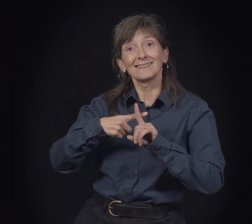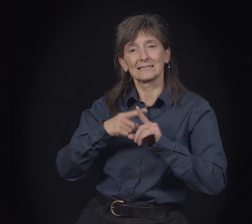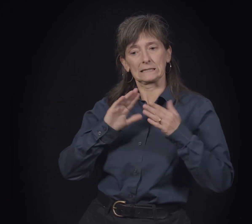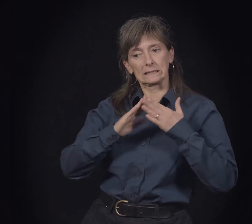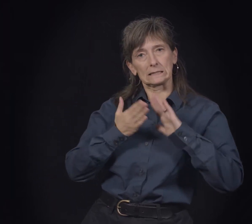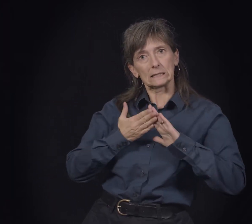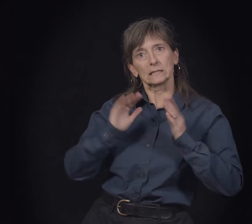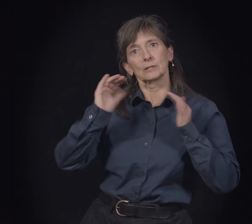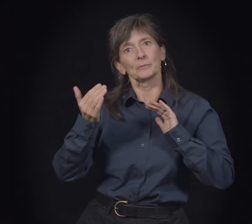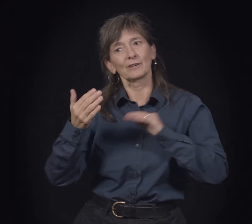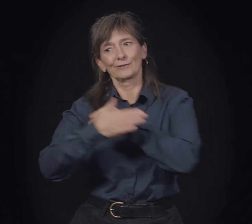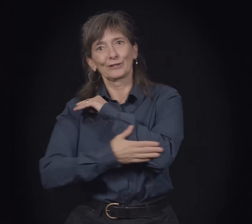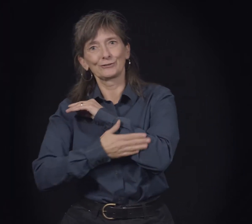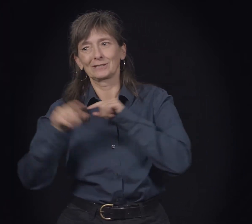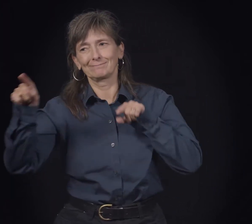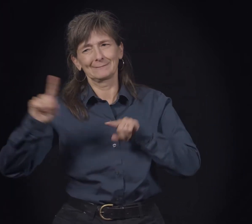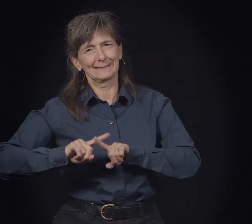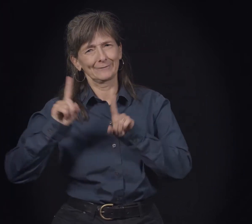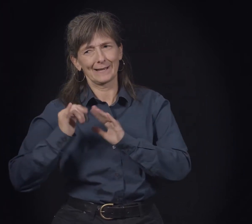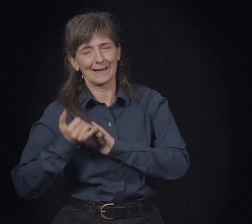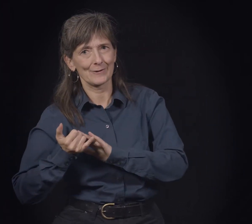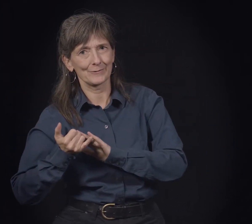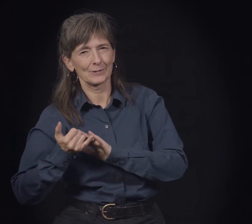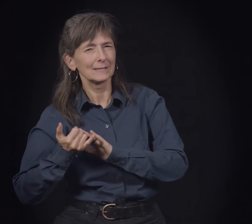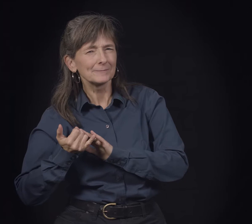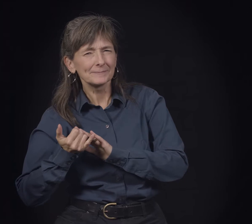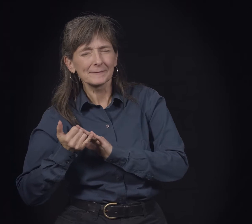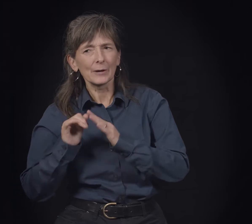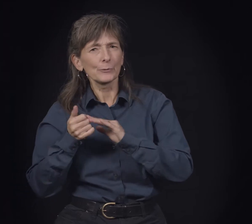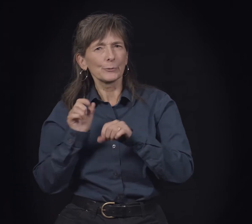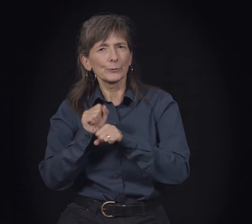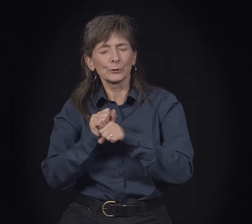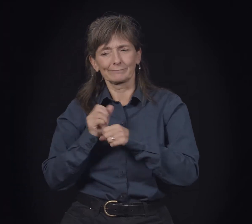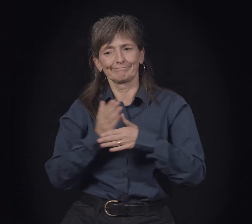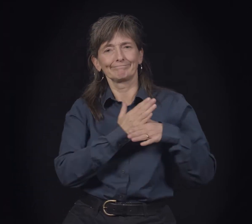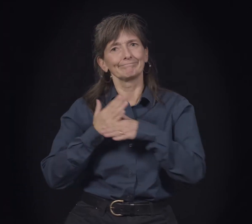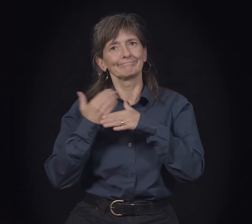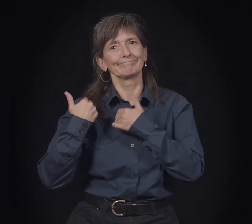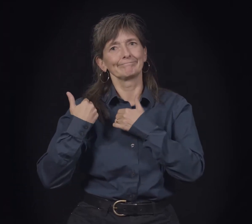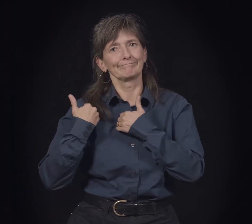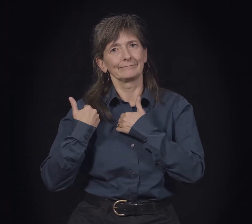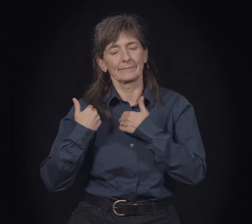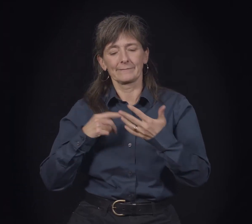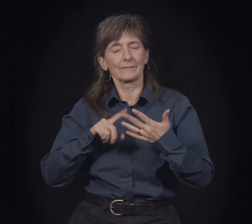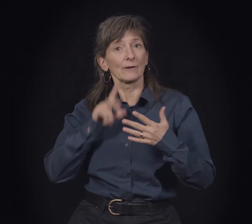differences, what does legislation need to have to ensure a shared responsibility approach to enforcement?